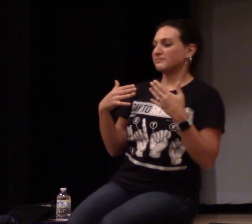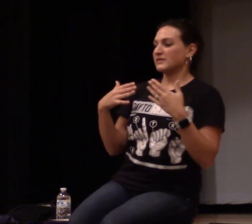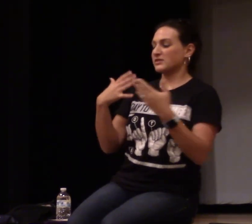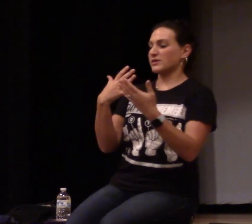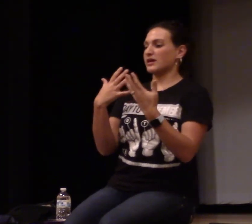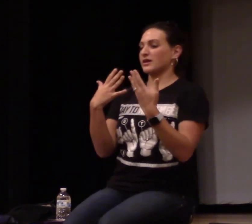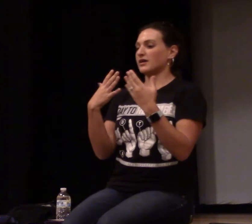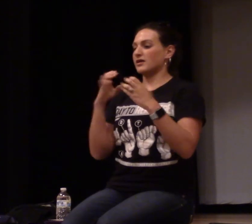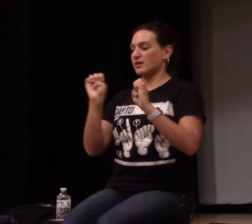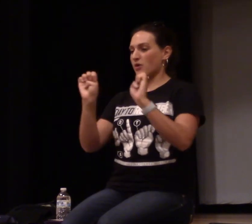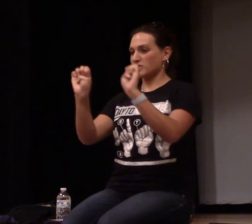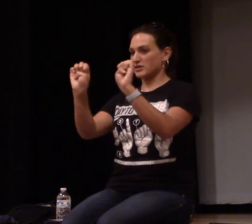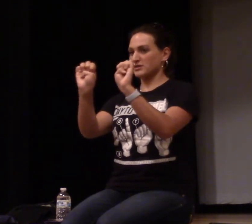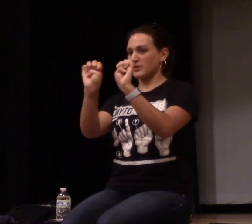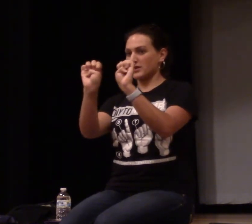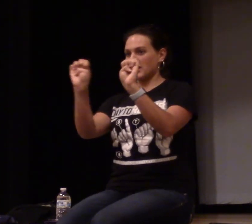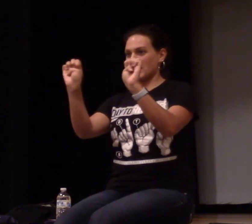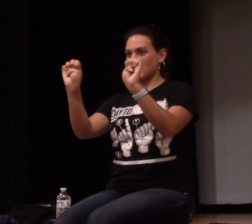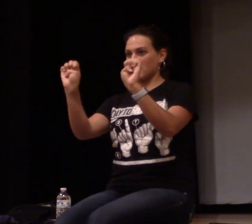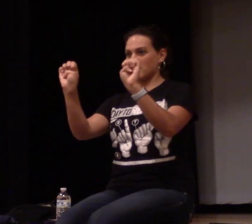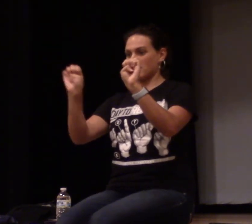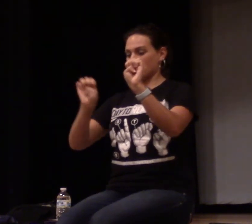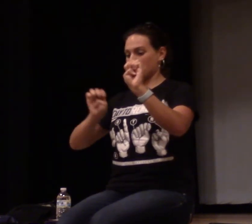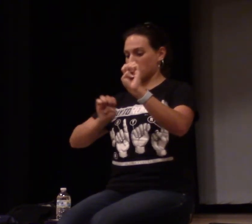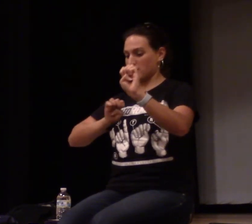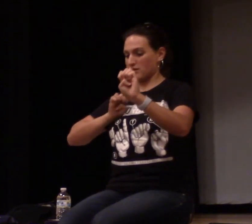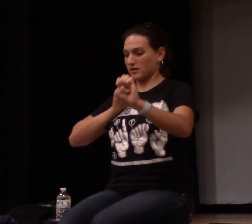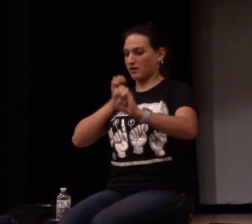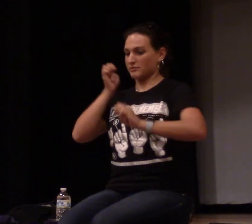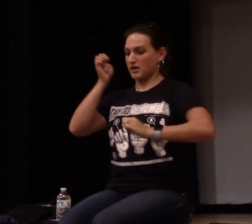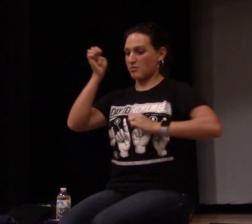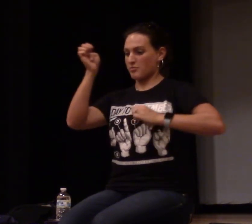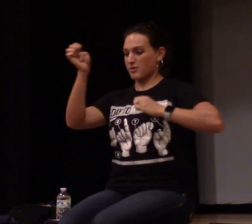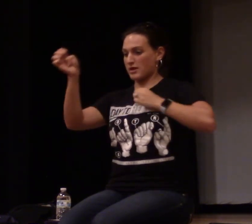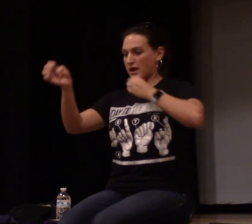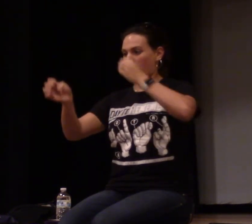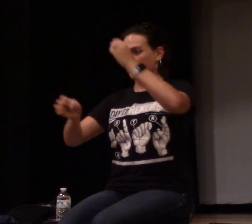So we did emotions with an E. It comes up and out.